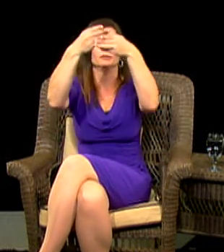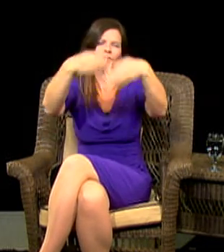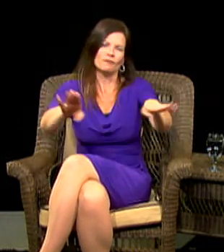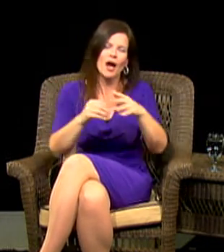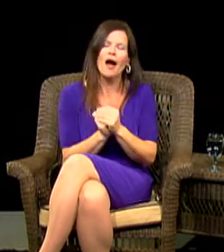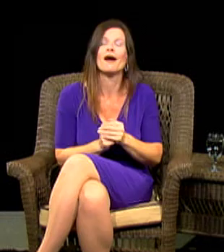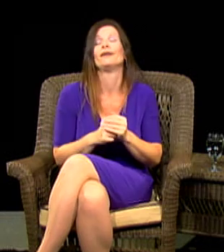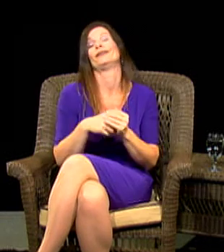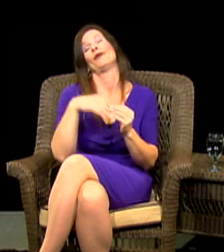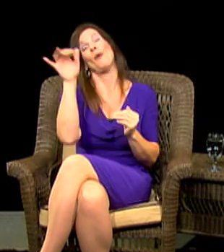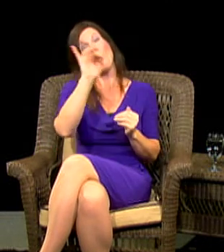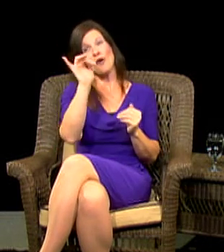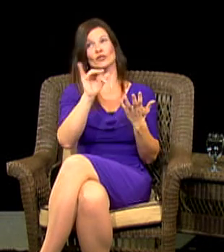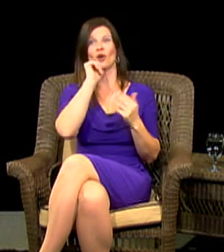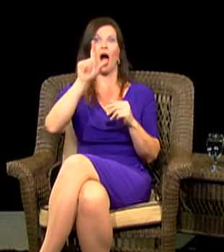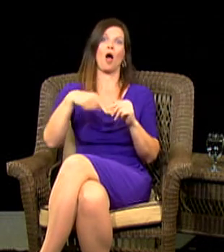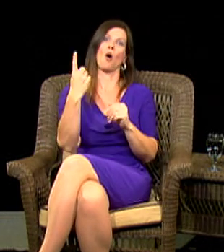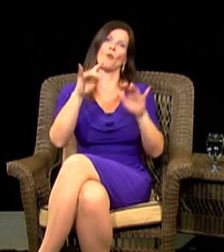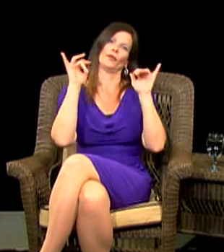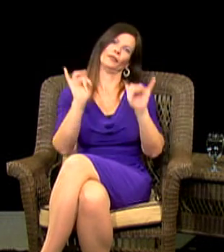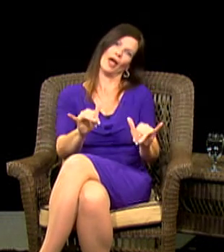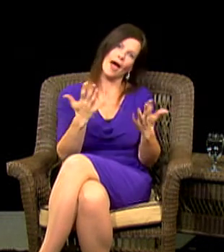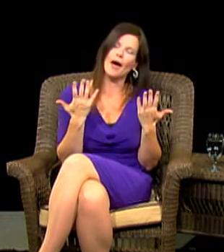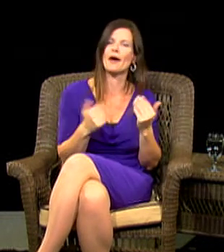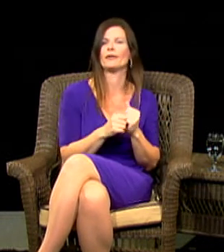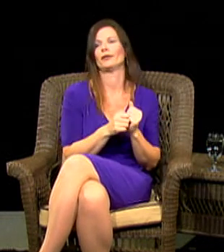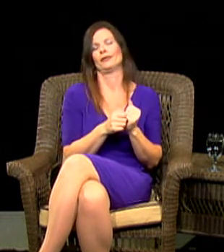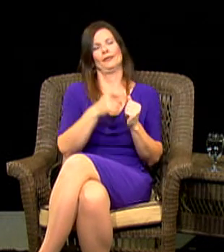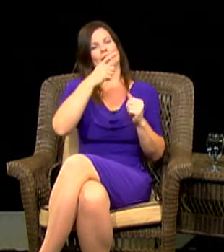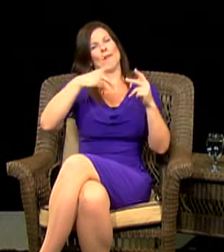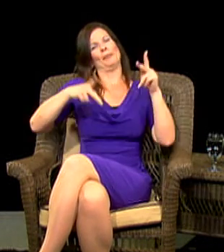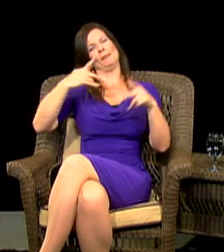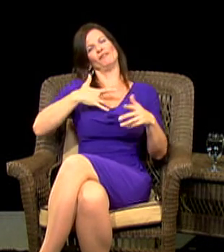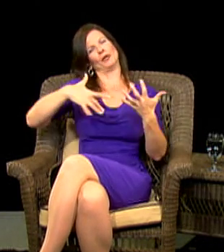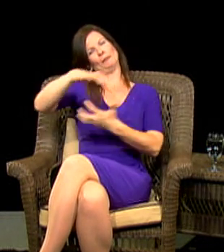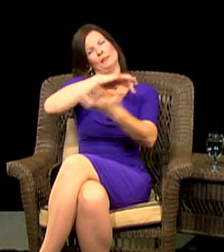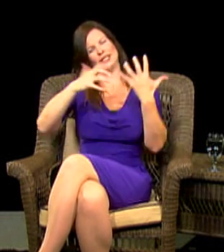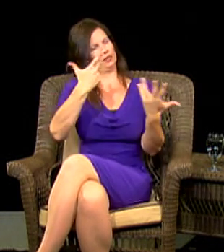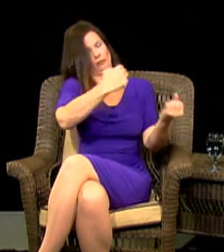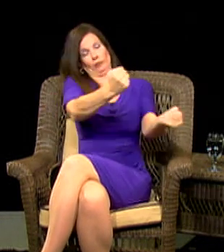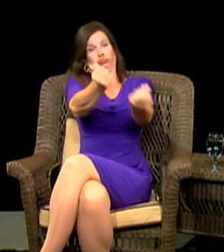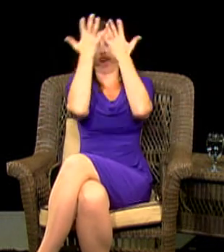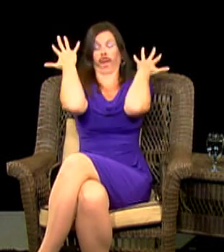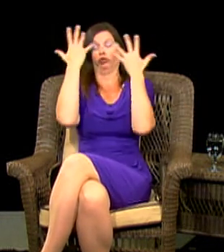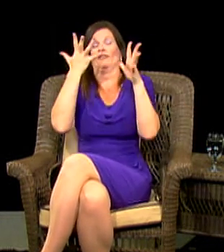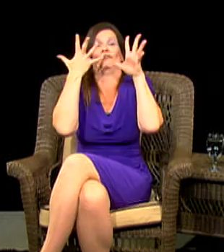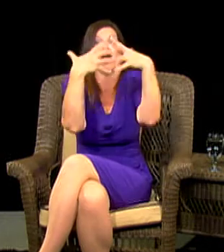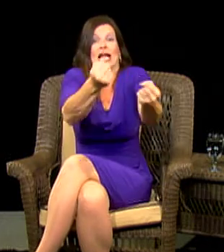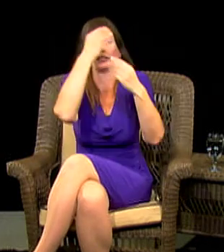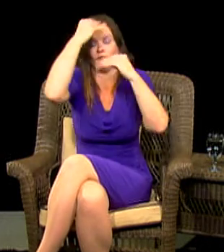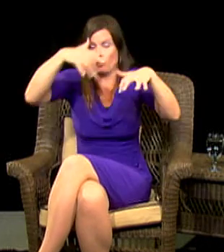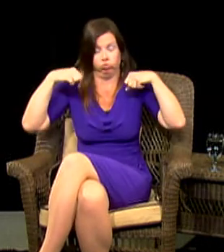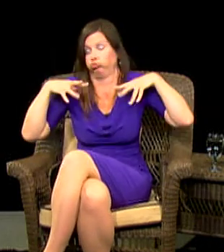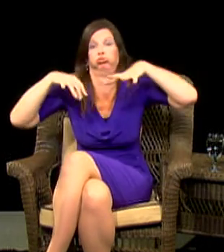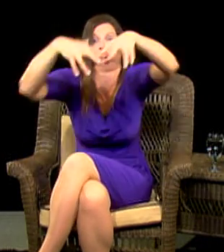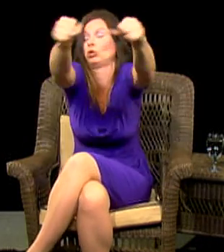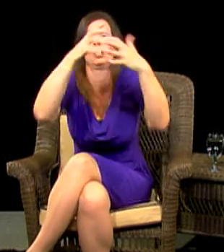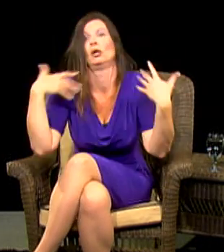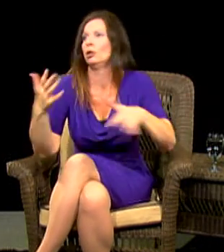the reason for the strike, and that has caused a divide between all those involved. And some people are just confused. They don't know what